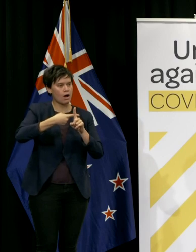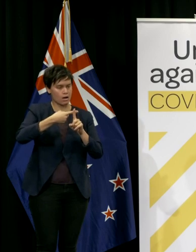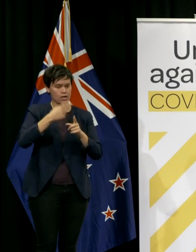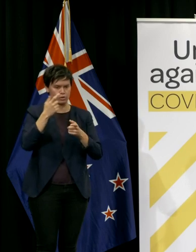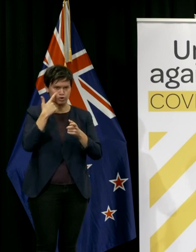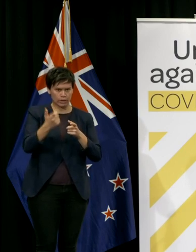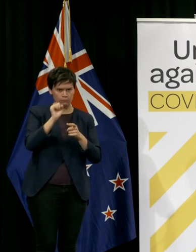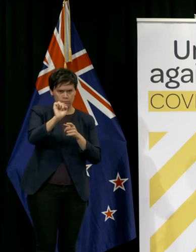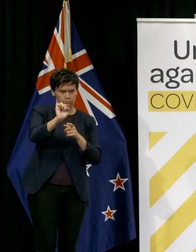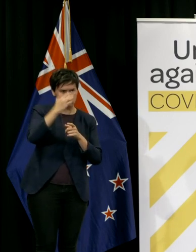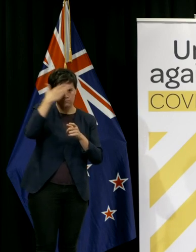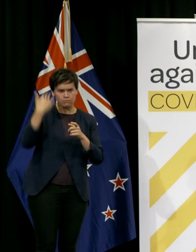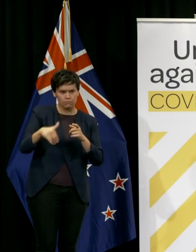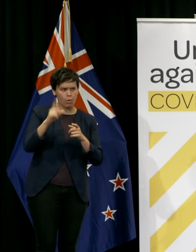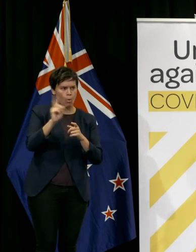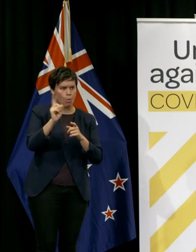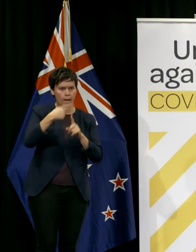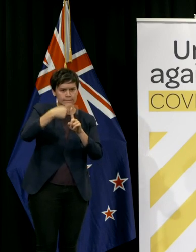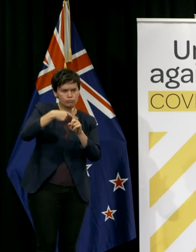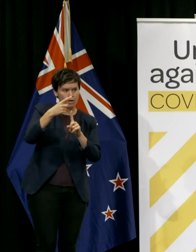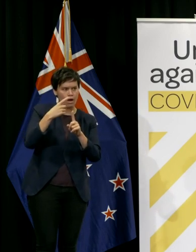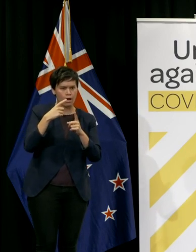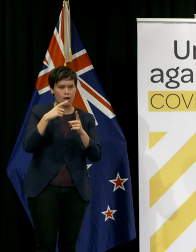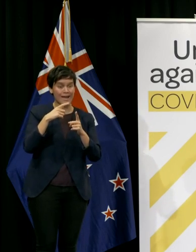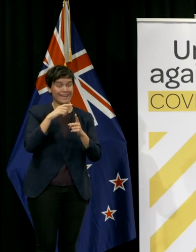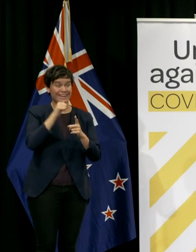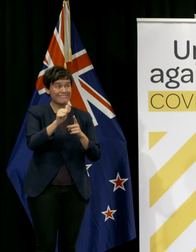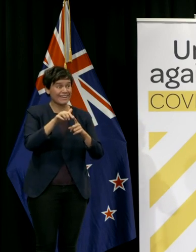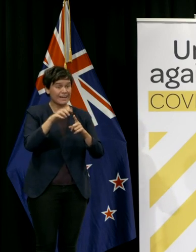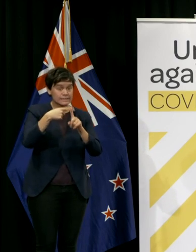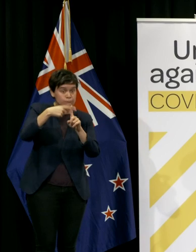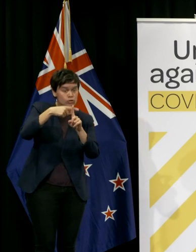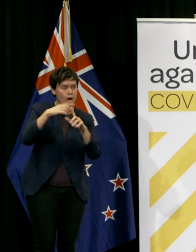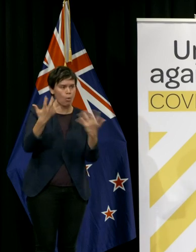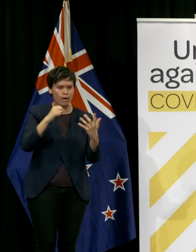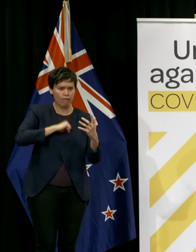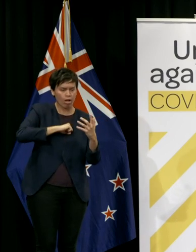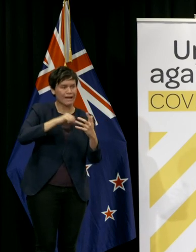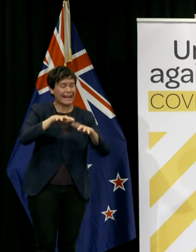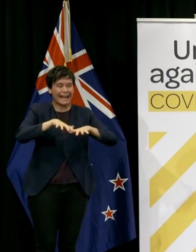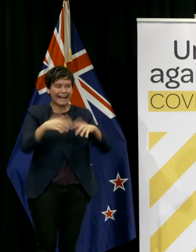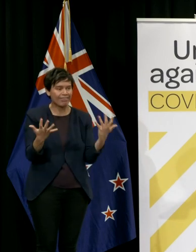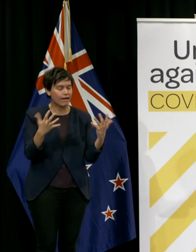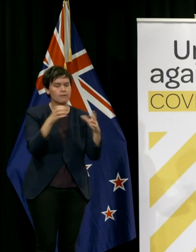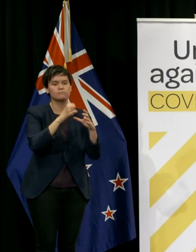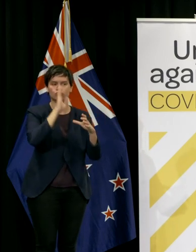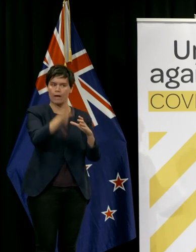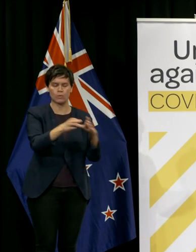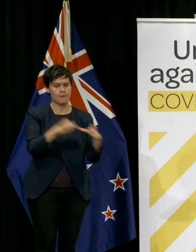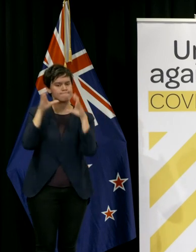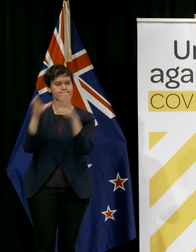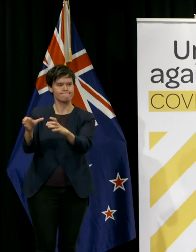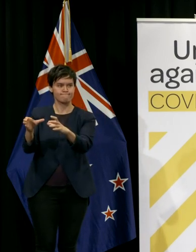As Mike said, there were 8 people who had symptoms. They go straight into quarantine, so a different arrangement from people who just don't have any